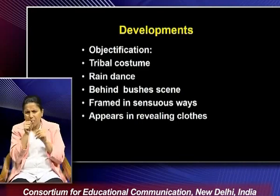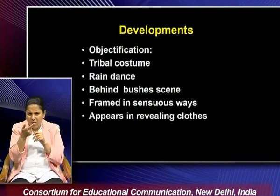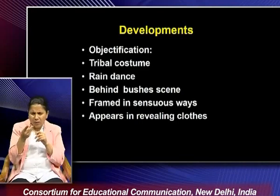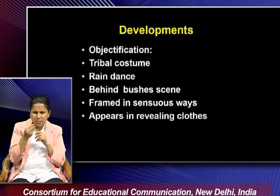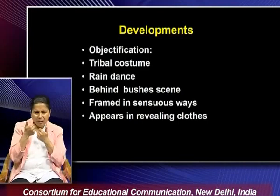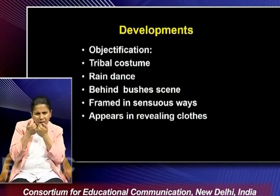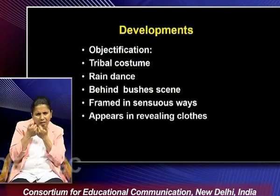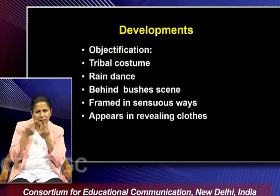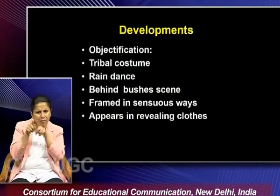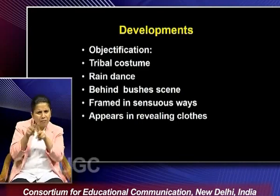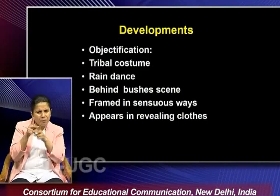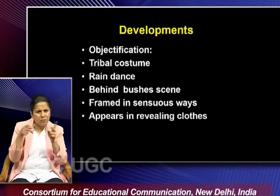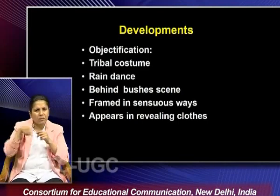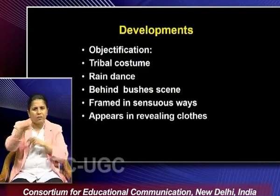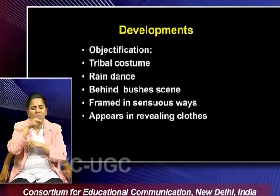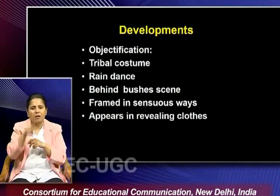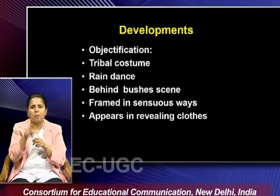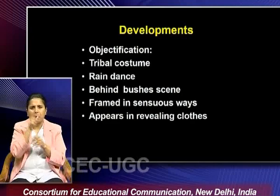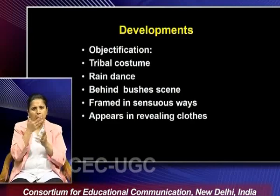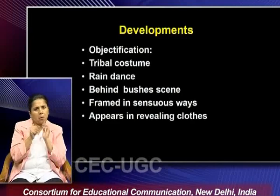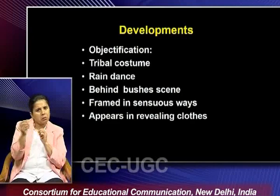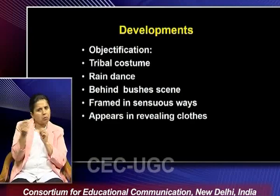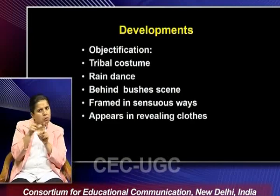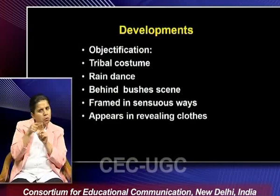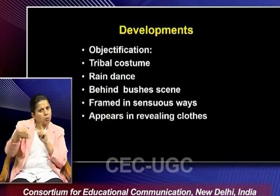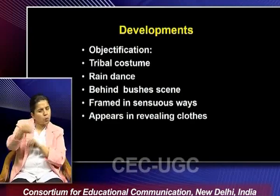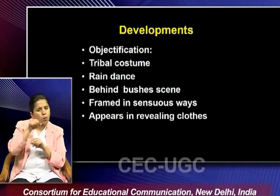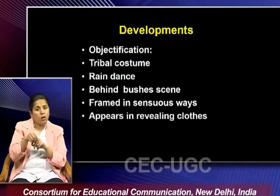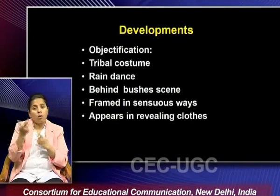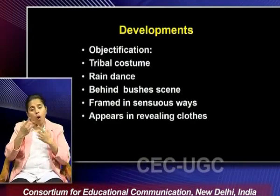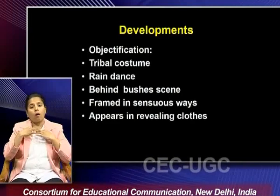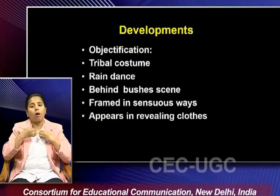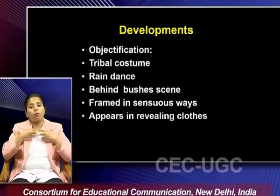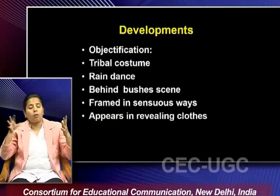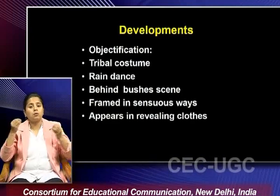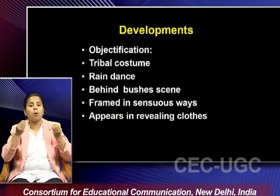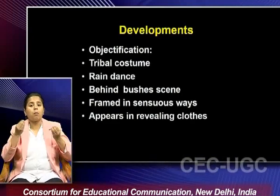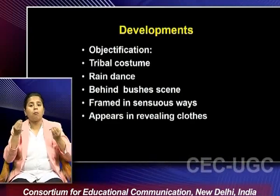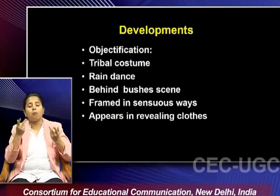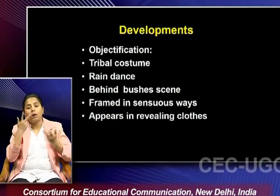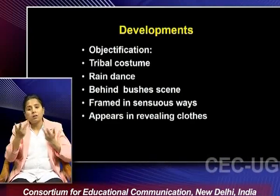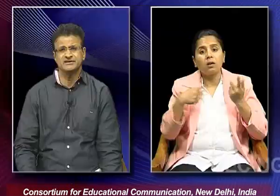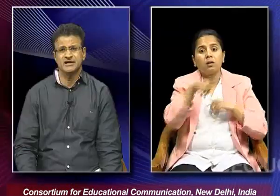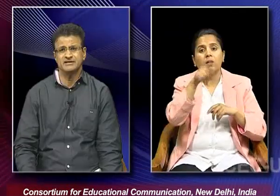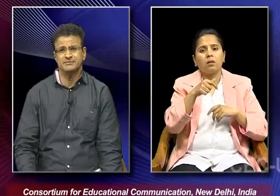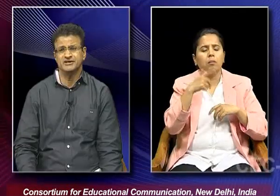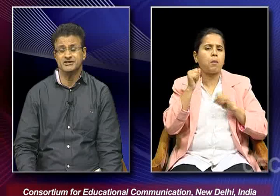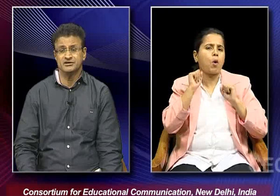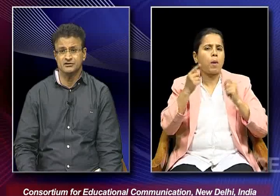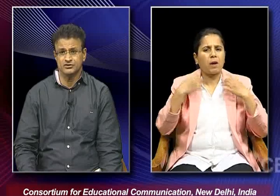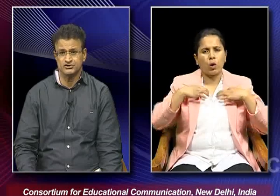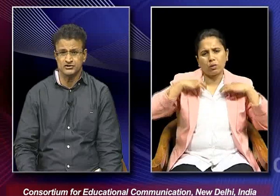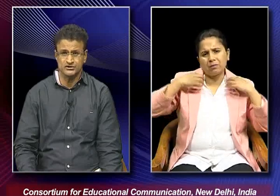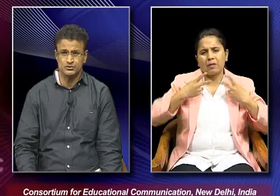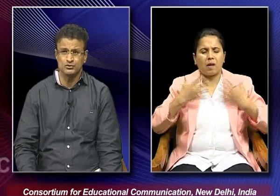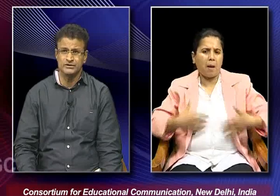of a sensuous ways, or when they appear in some kind of revealing clothes as well. So all these kinds of things they are being taken